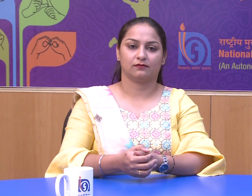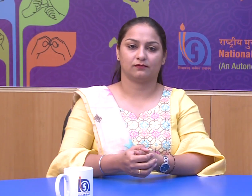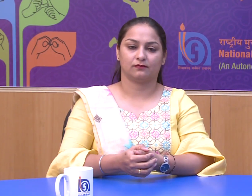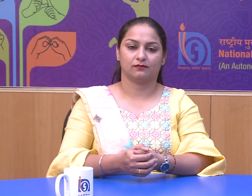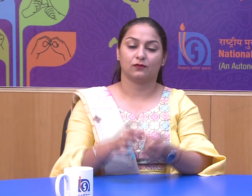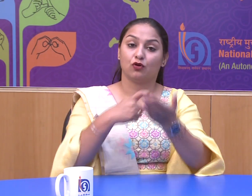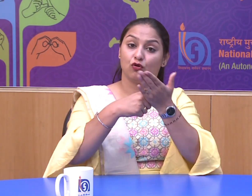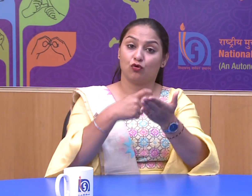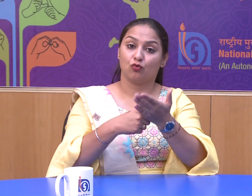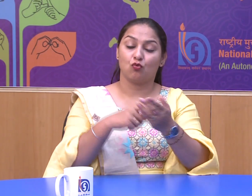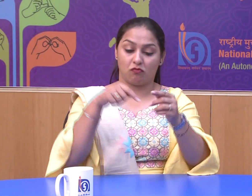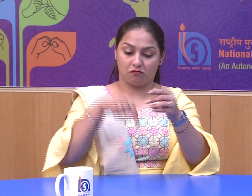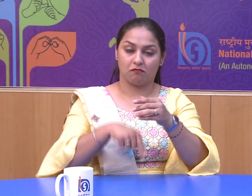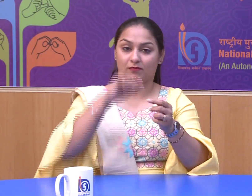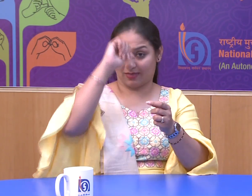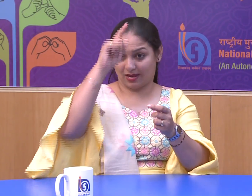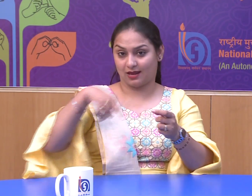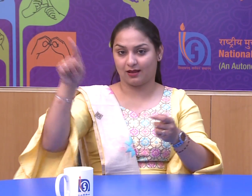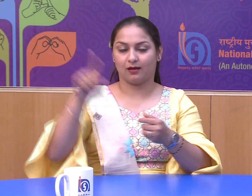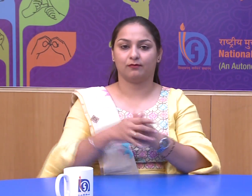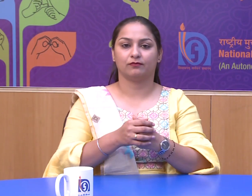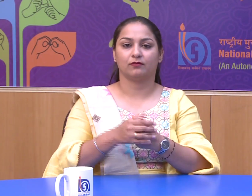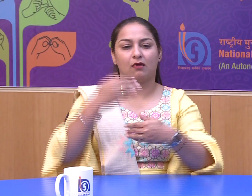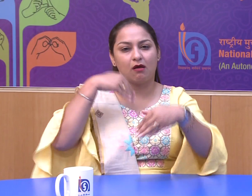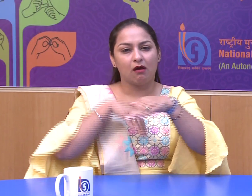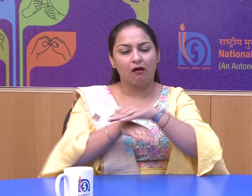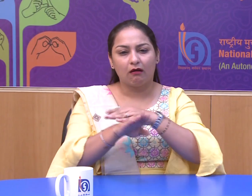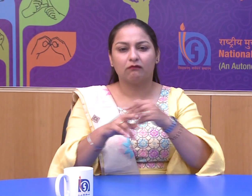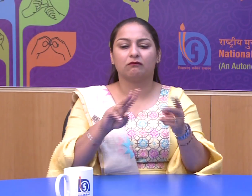rule in India, a synthesis of